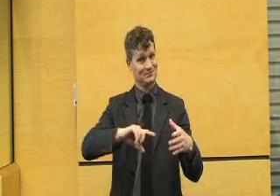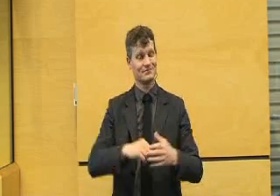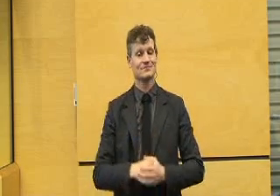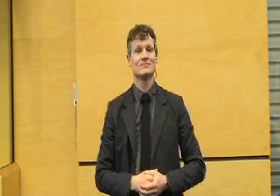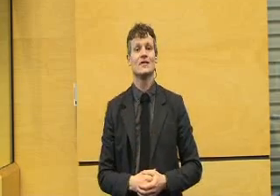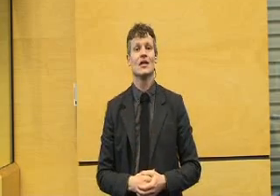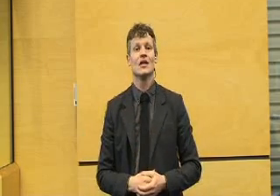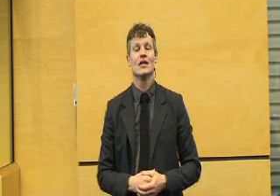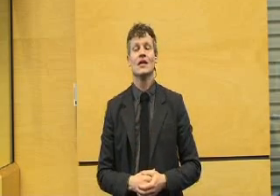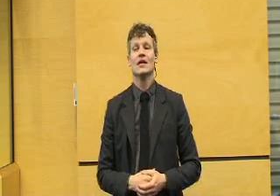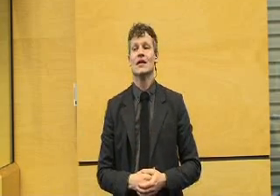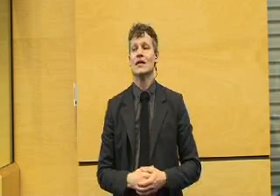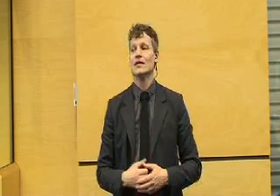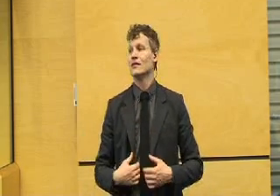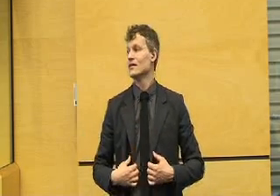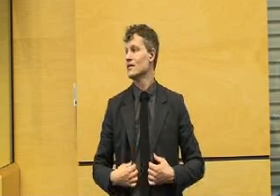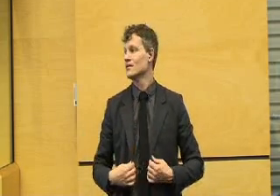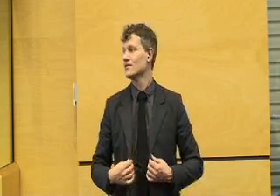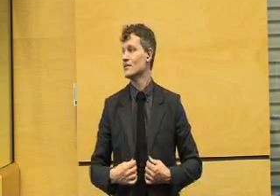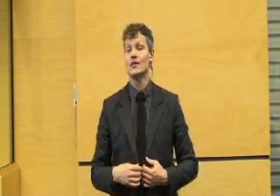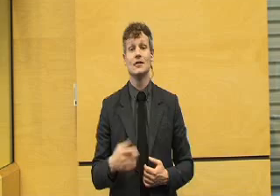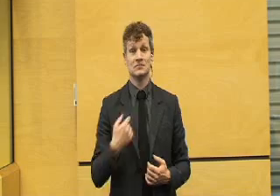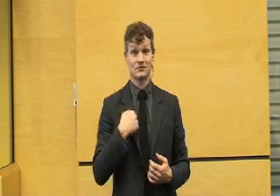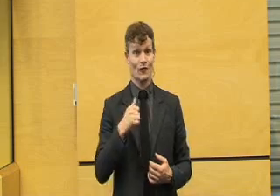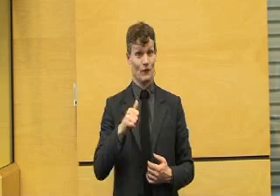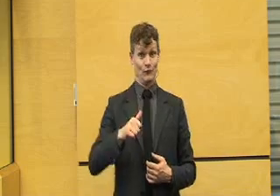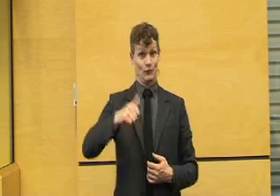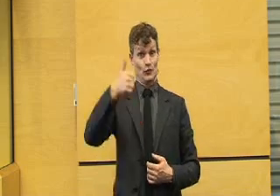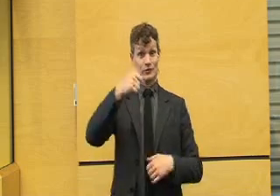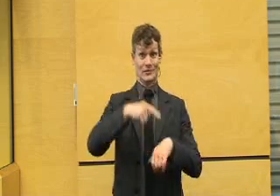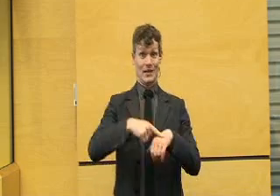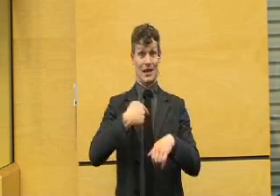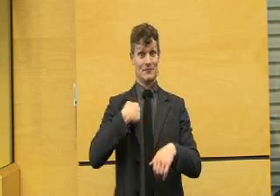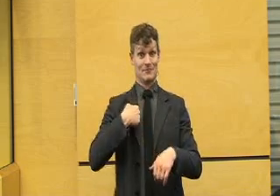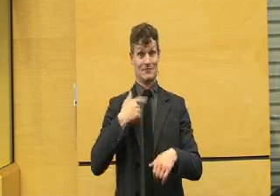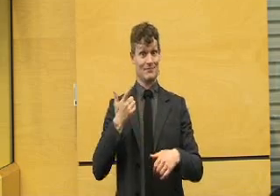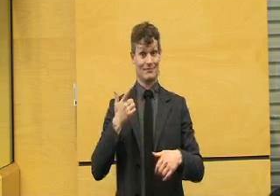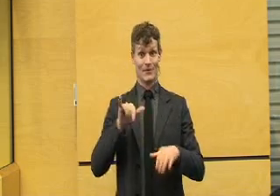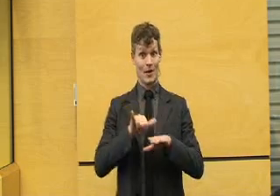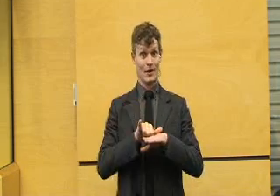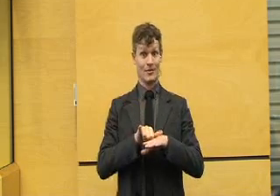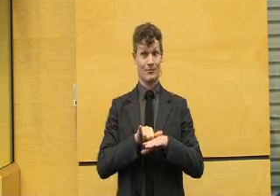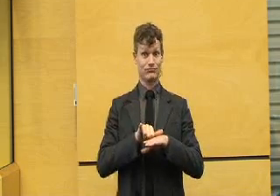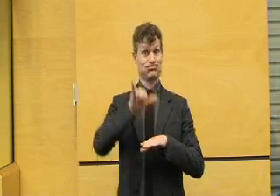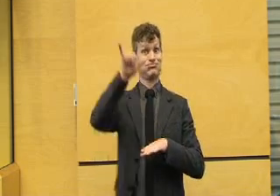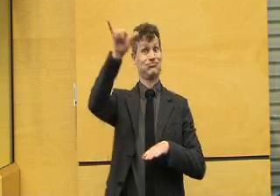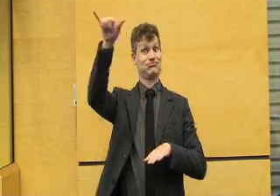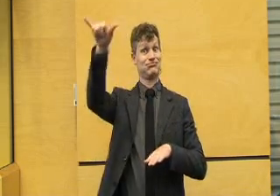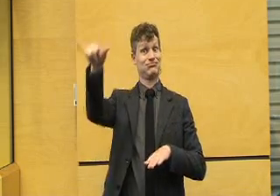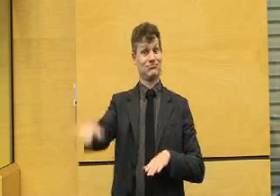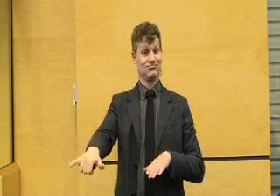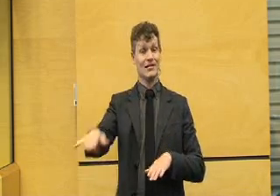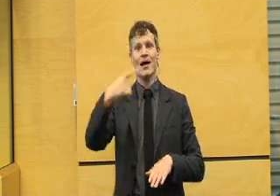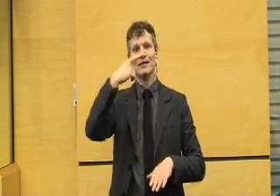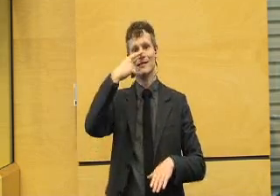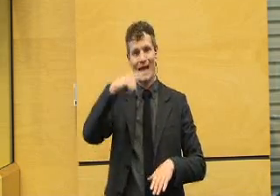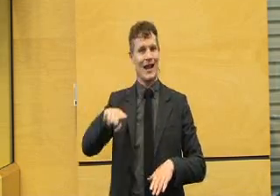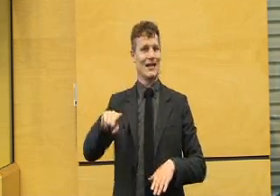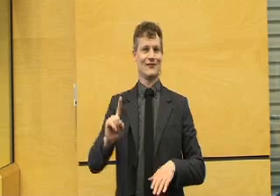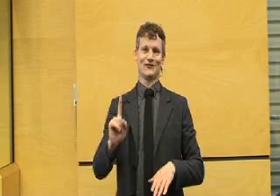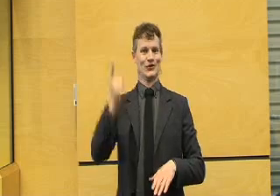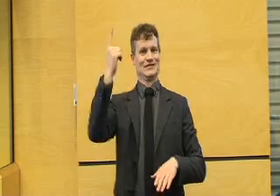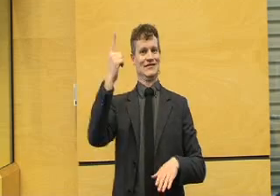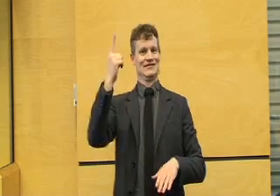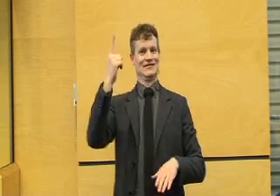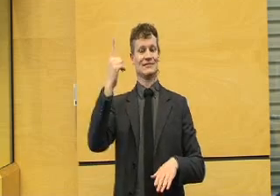I visited is Thailand. And also I've visited many times Thailand, so I love the country.